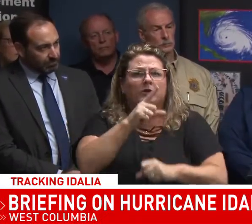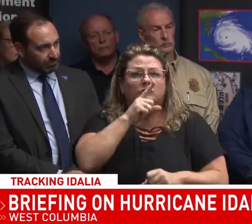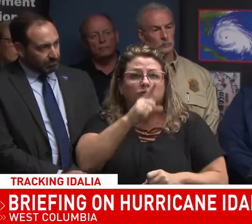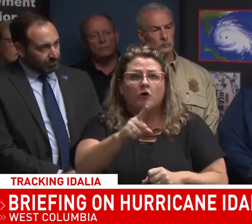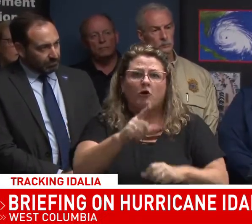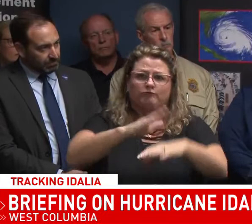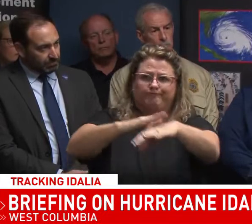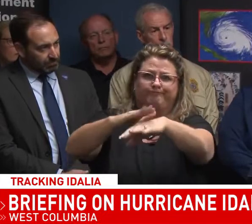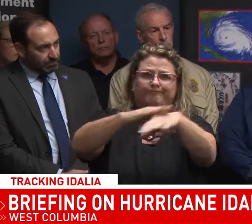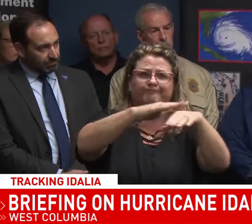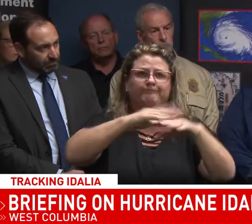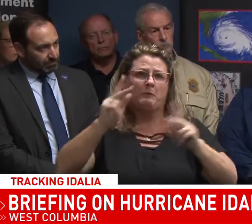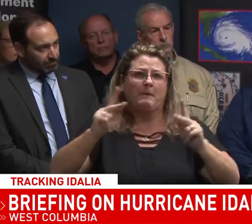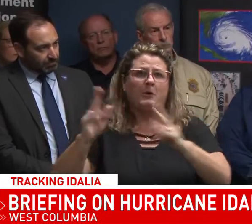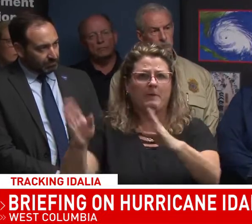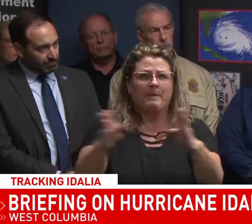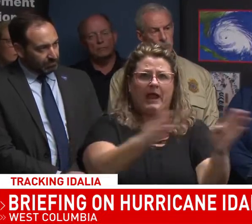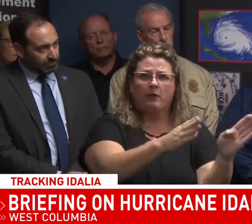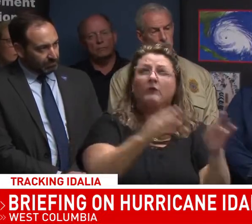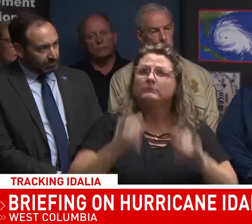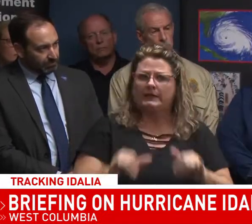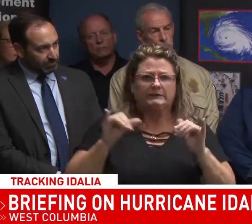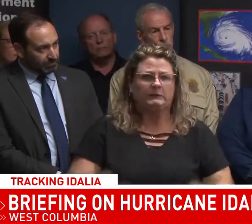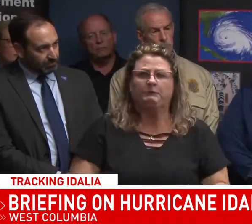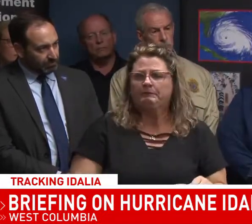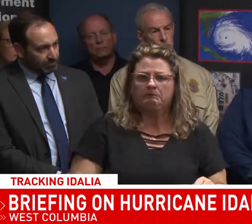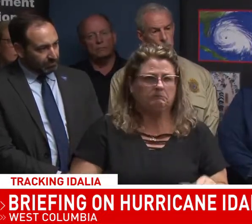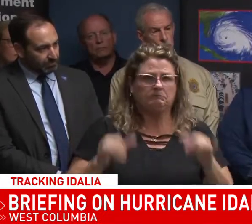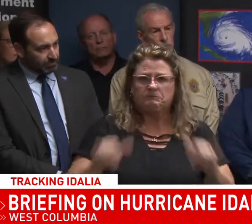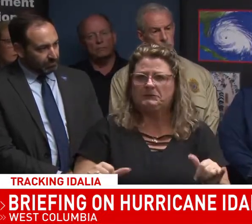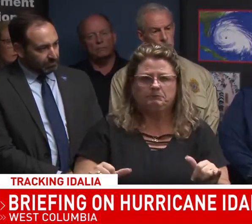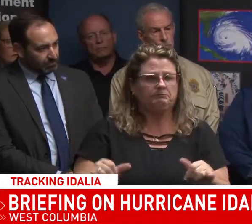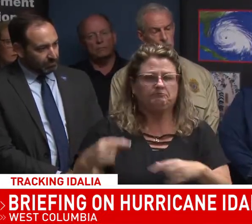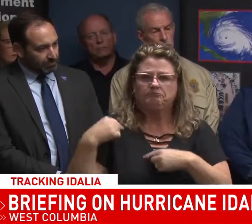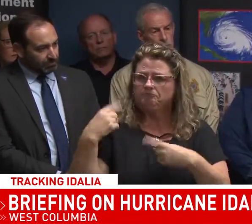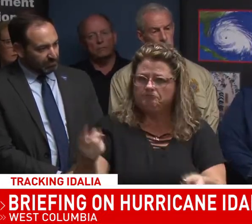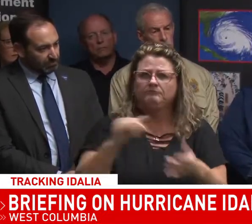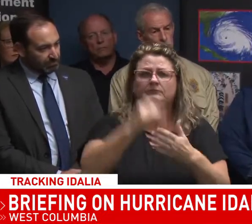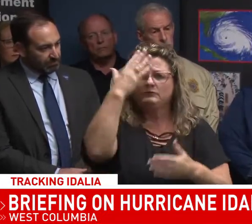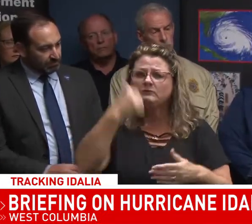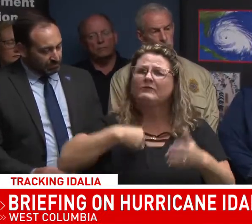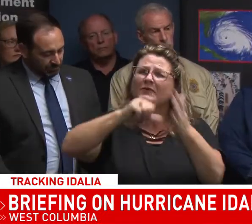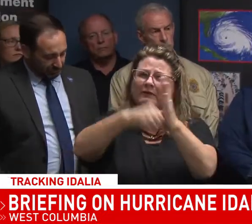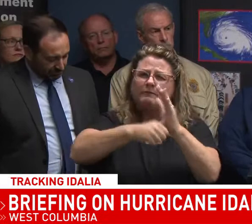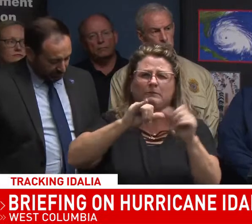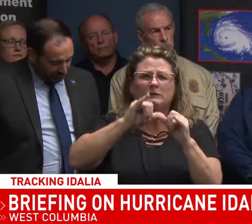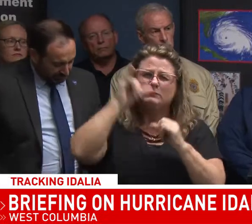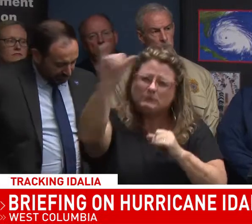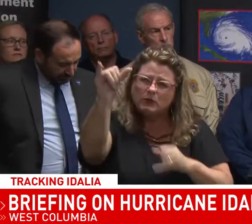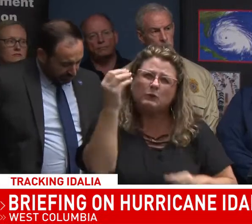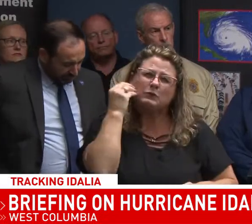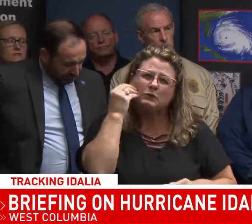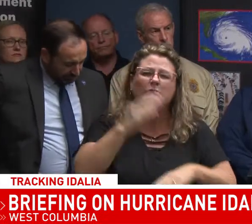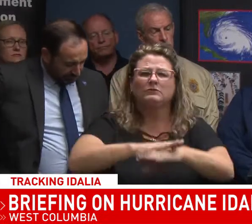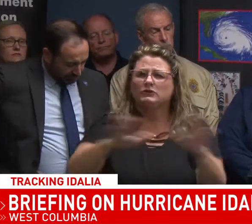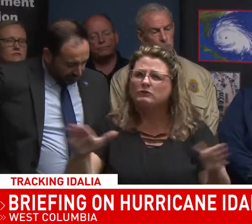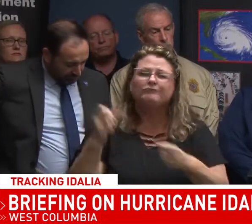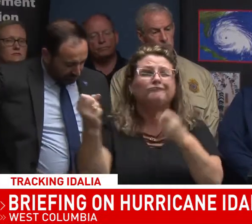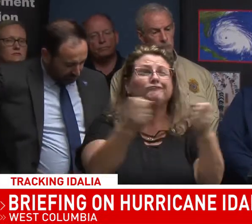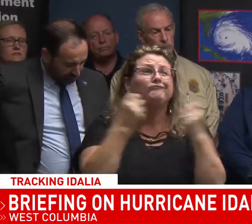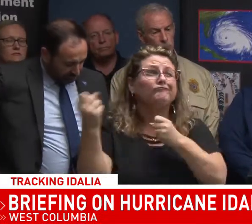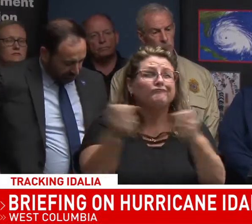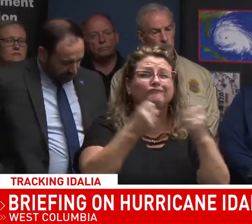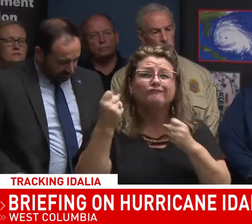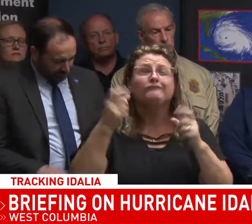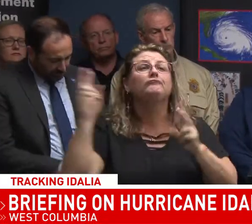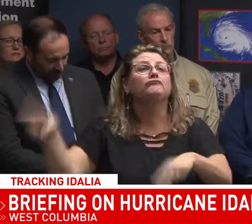prepared. And that hadn't changed at all. And that's why we emphasize stay in the house, don't go riding through water, don't